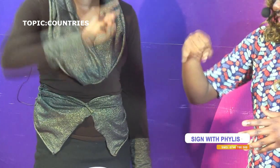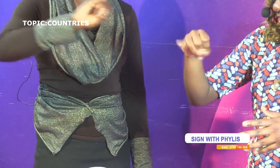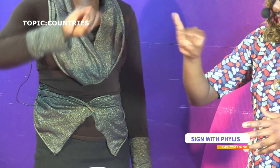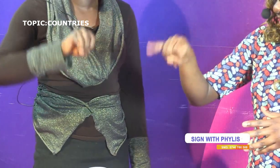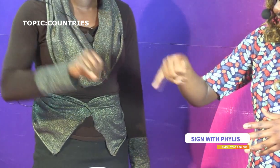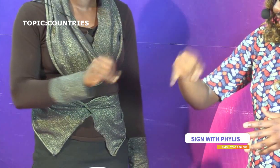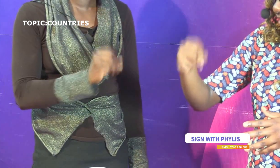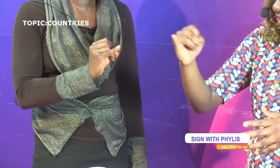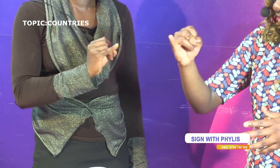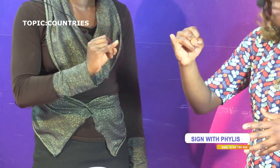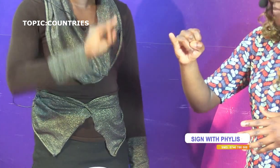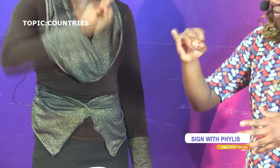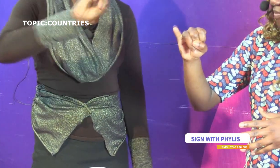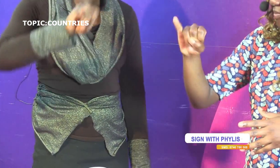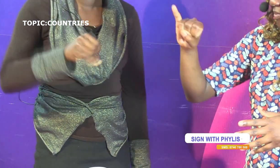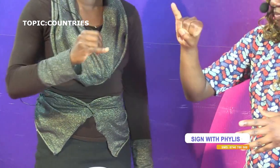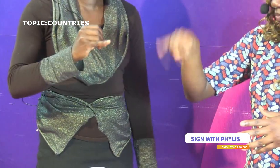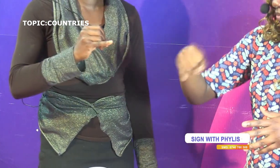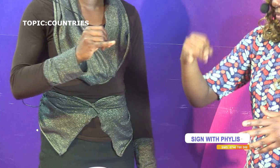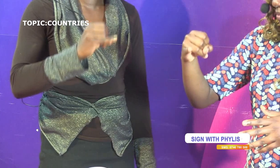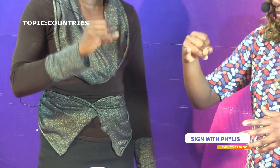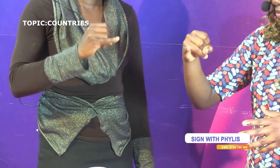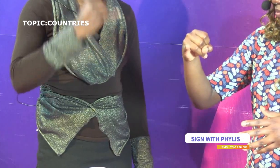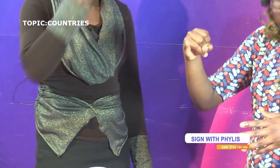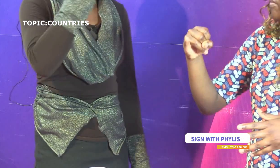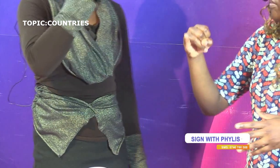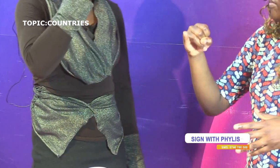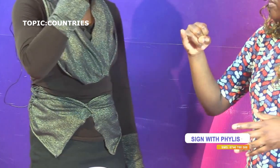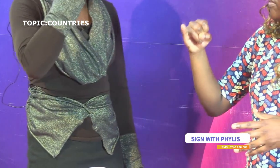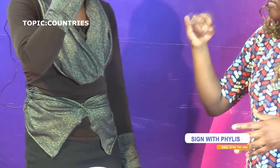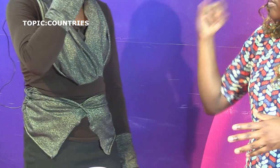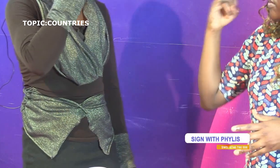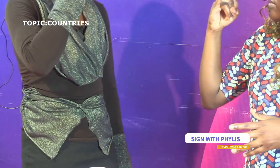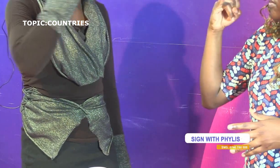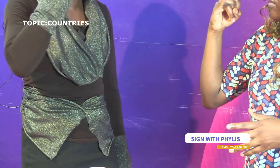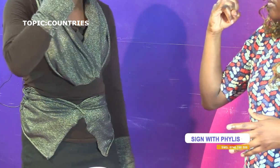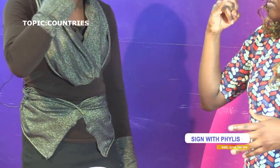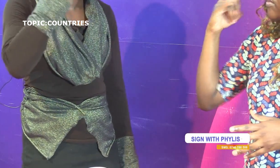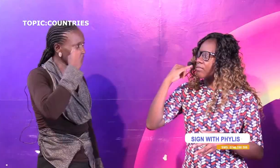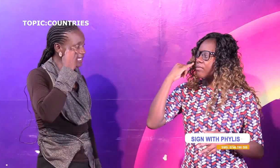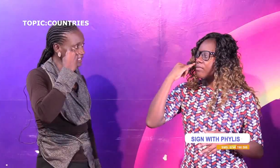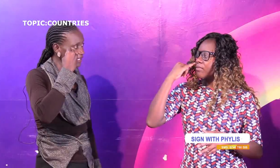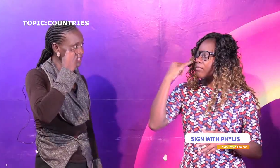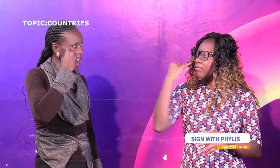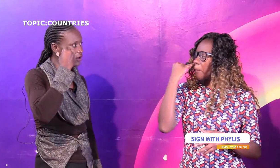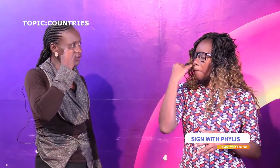drawing letter J. So drawing letter J, this you're making it on your this right here on the left one,